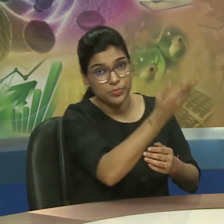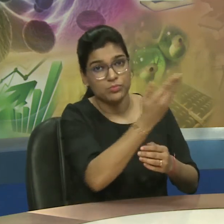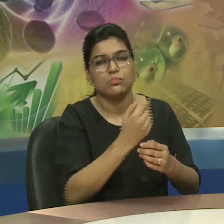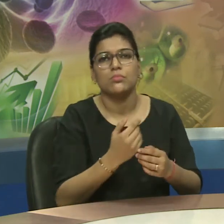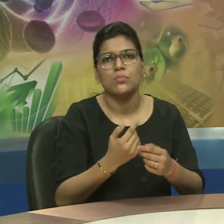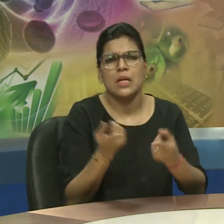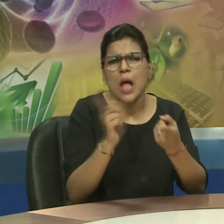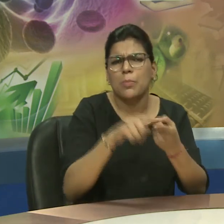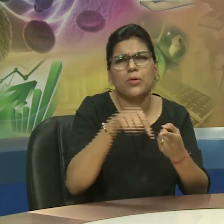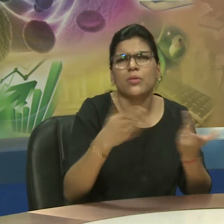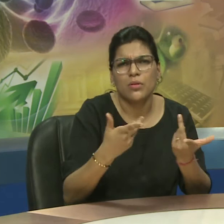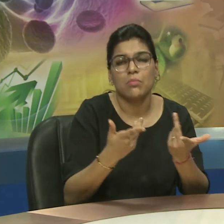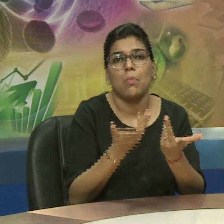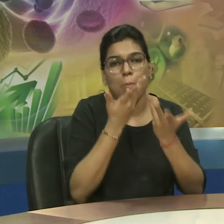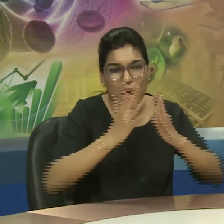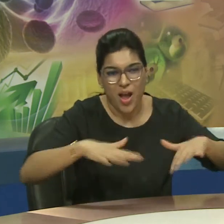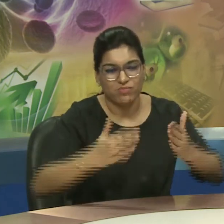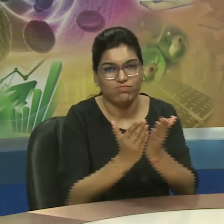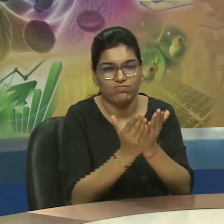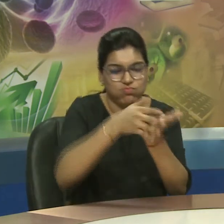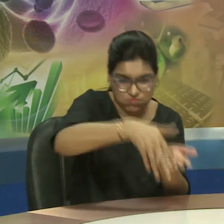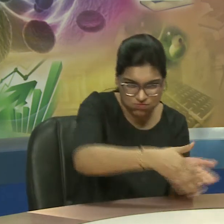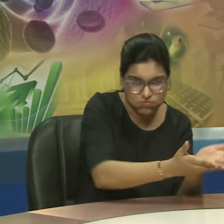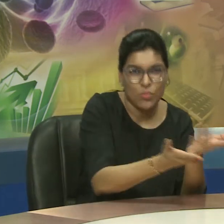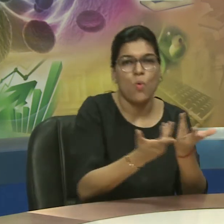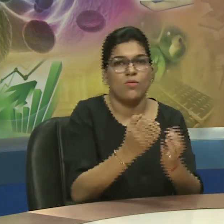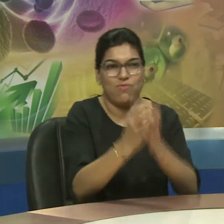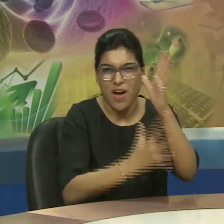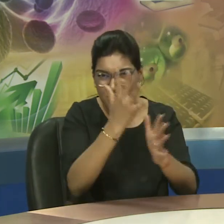In fire insurance, to cover the risk of fire.